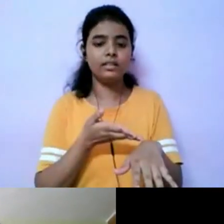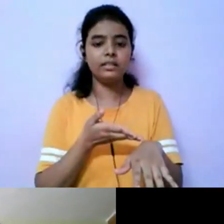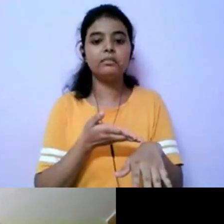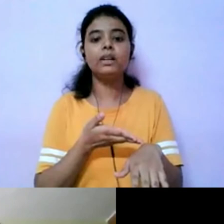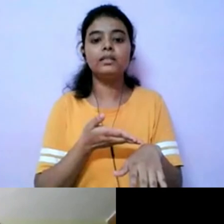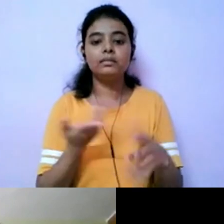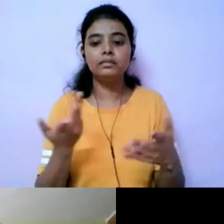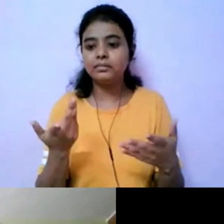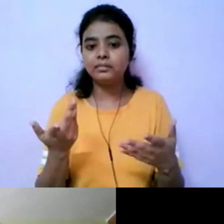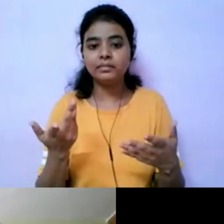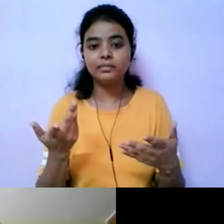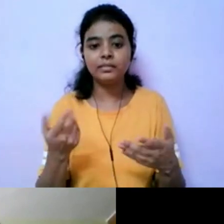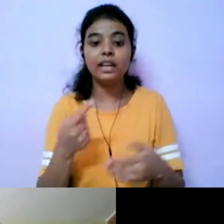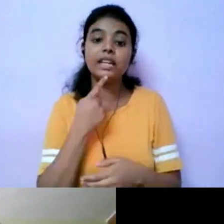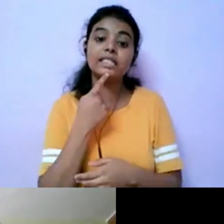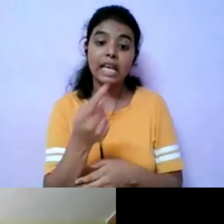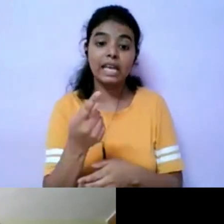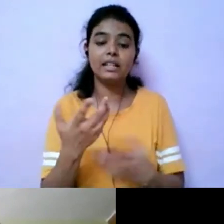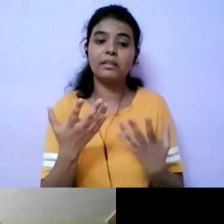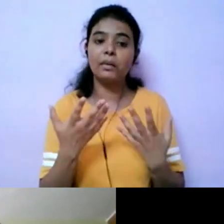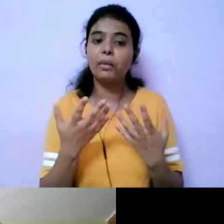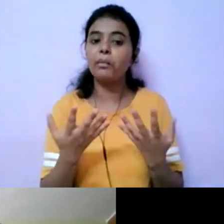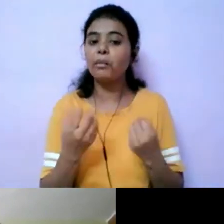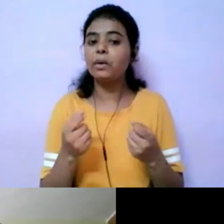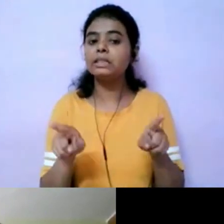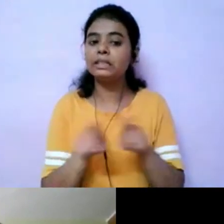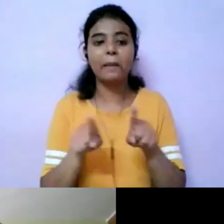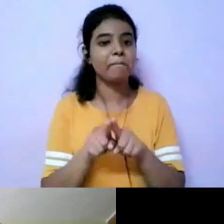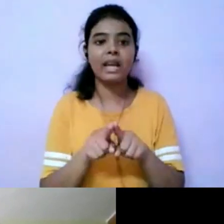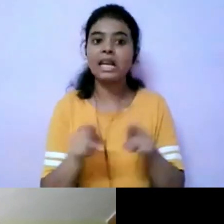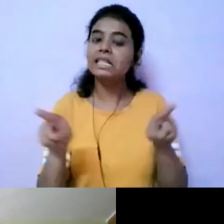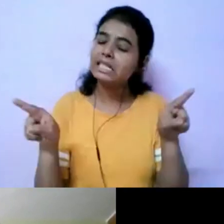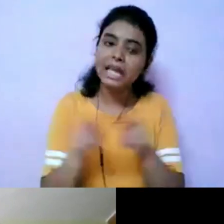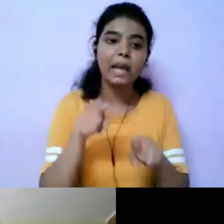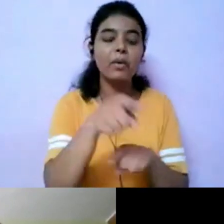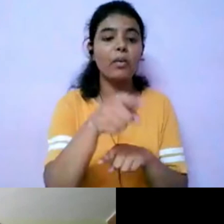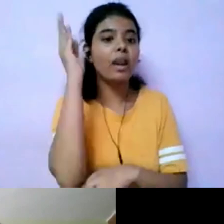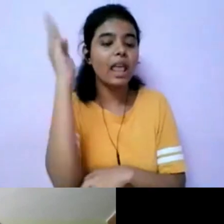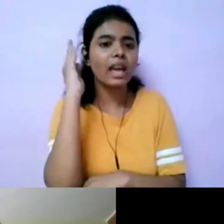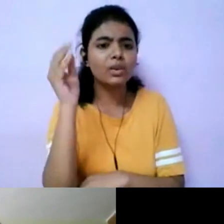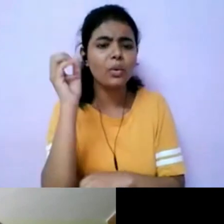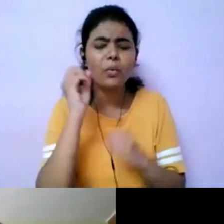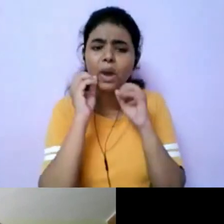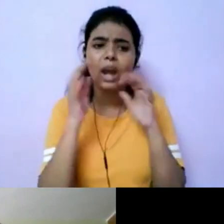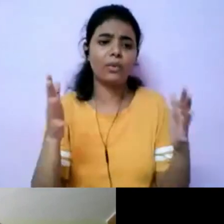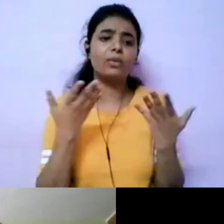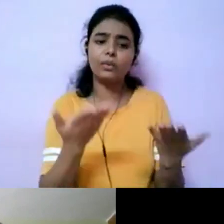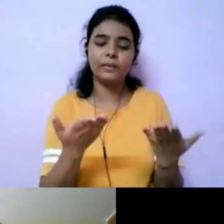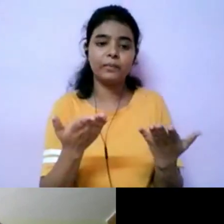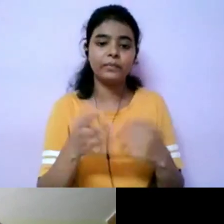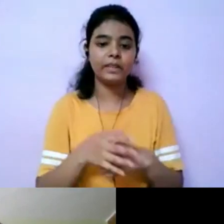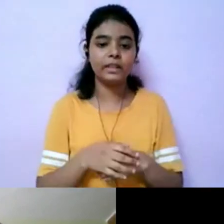cool. I think I could say the same about his talk today. It was absolutely wonderful